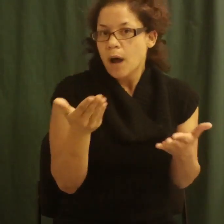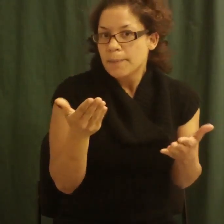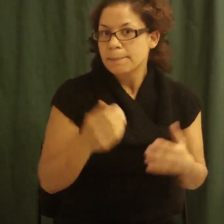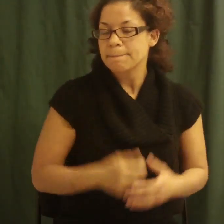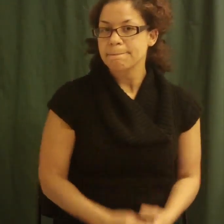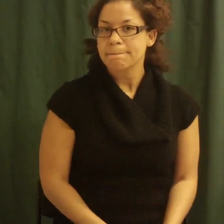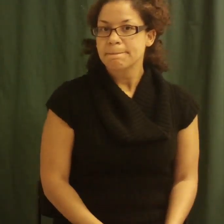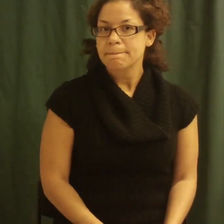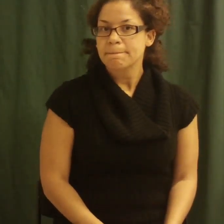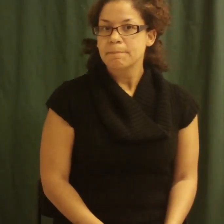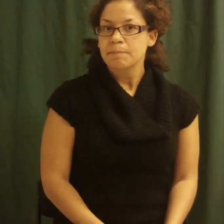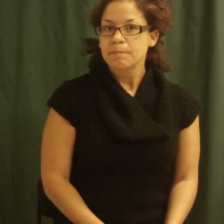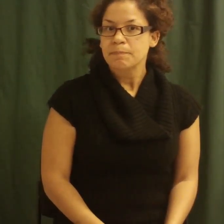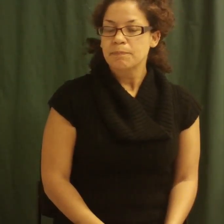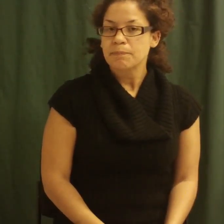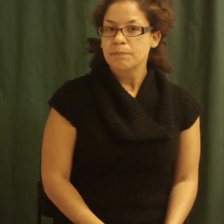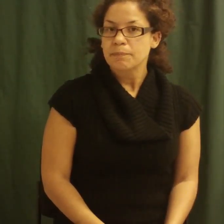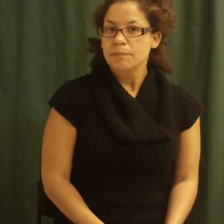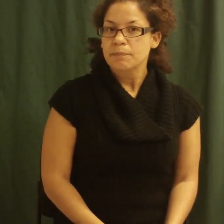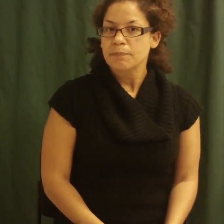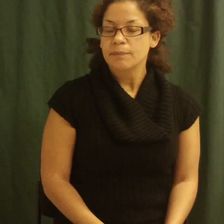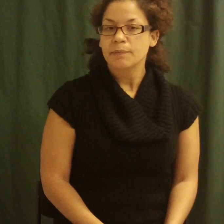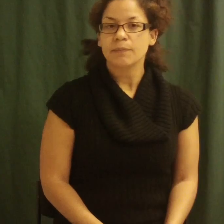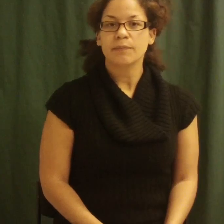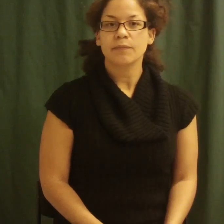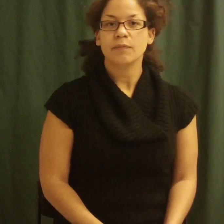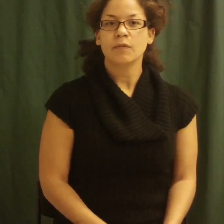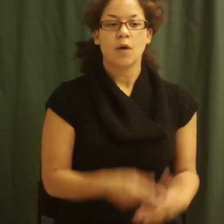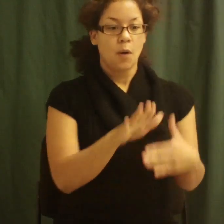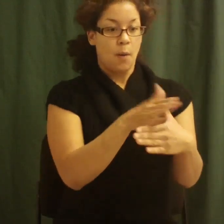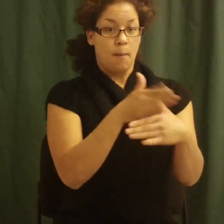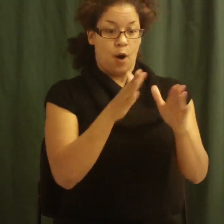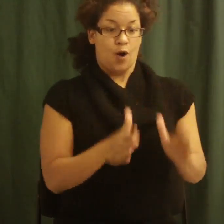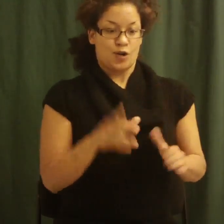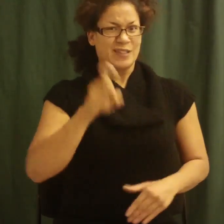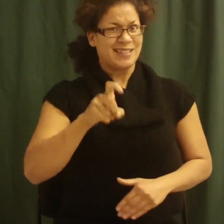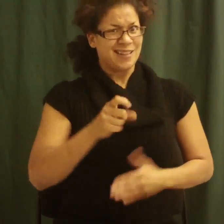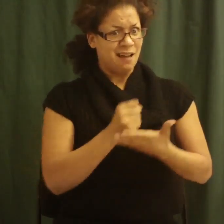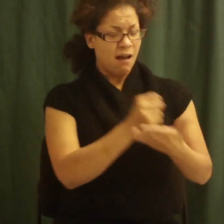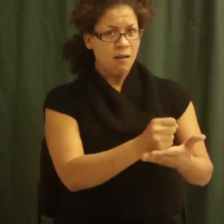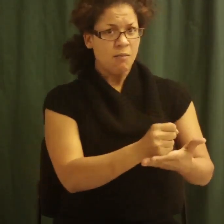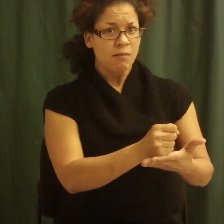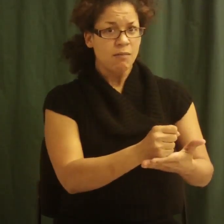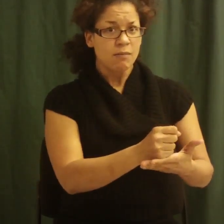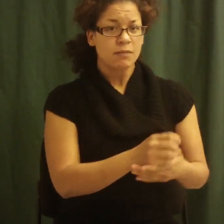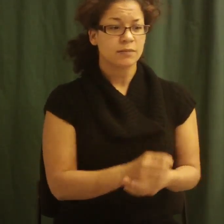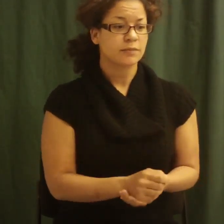12 and 13 is all right. Partners have to help here. Make sure they help on the next one. Turn it over.